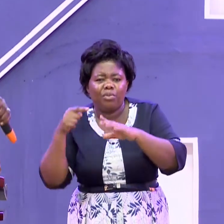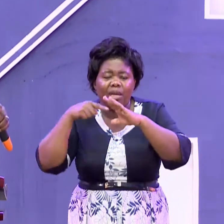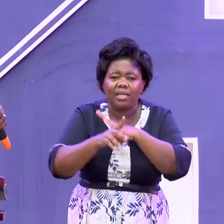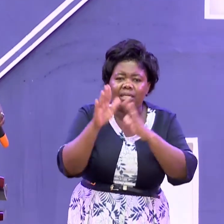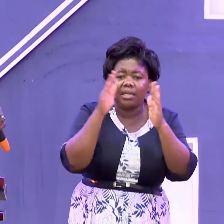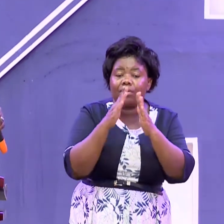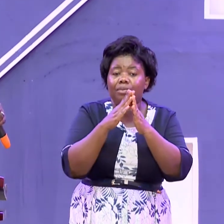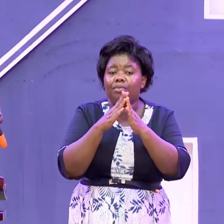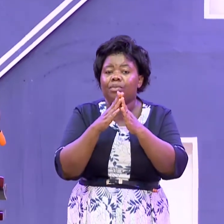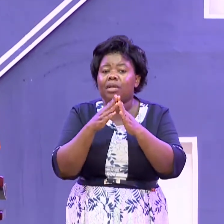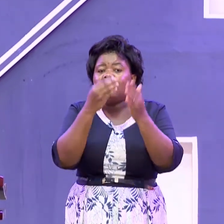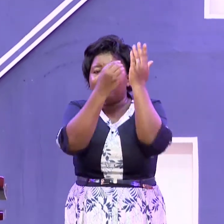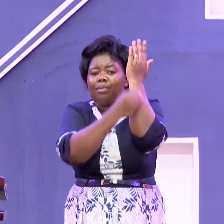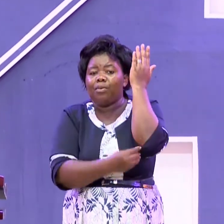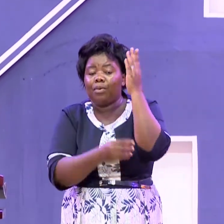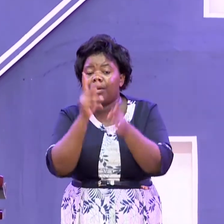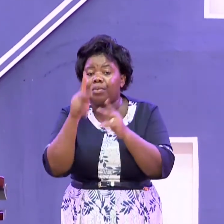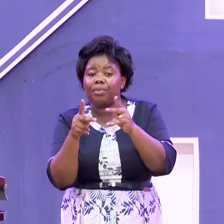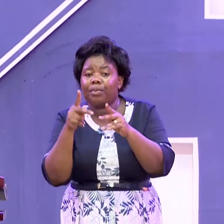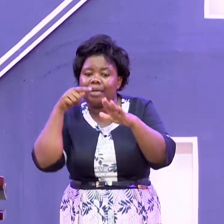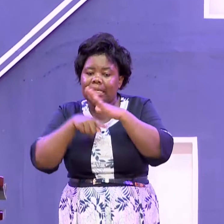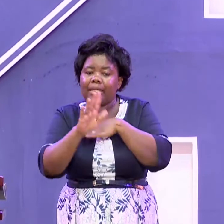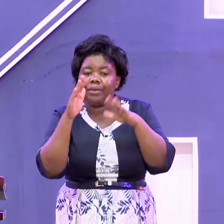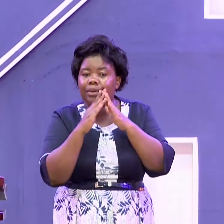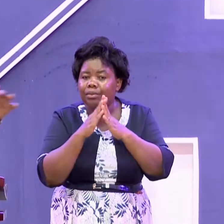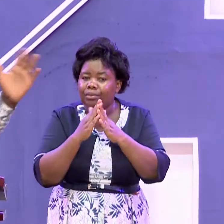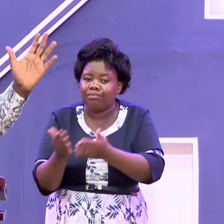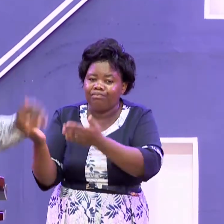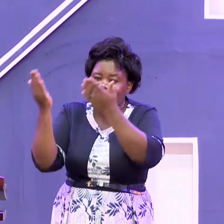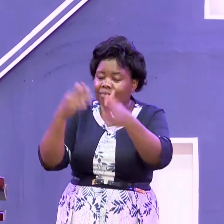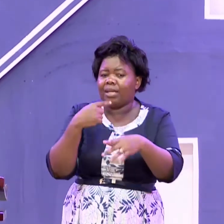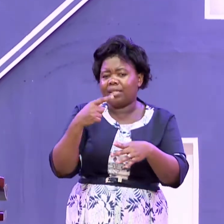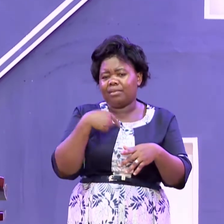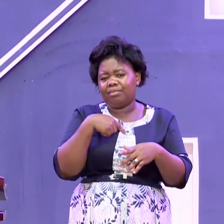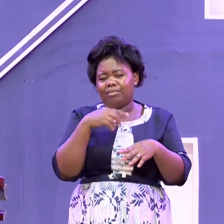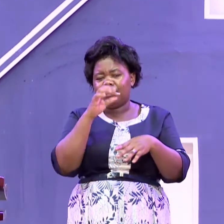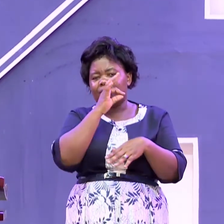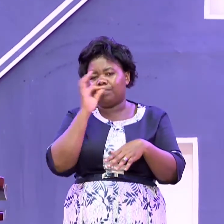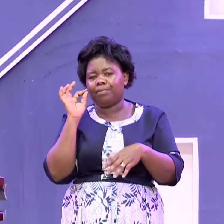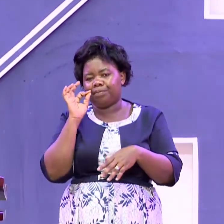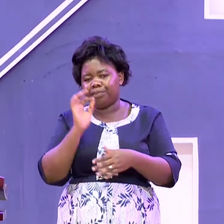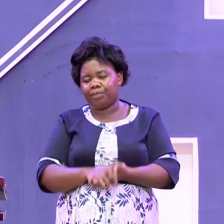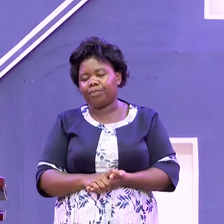poor. Abavu batayina wakusula. Into your house. Munyumba yo. No gamba, I fasted.